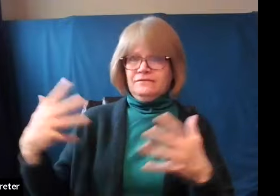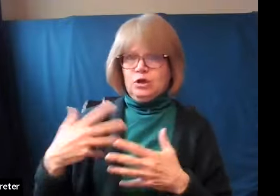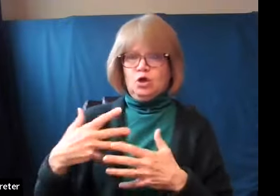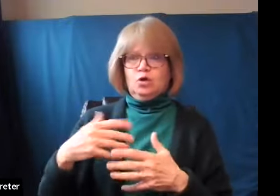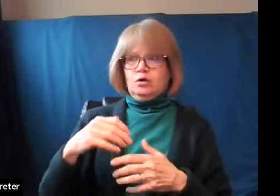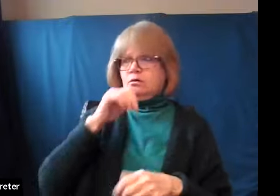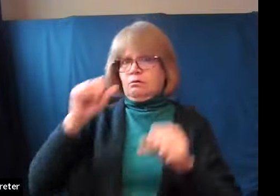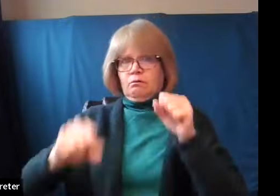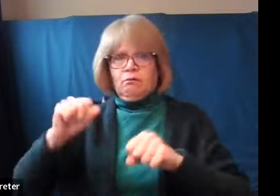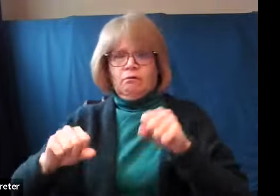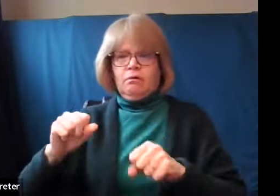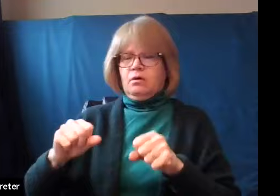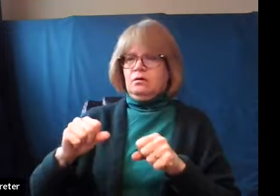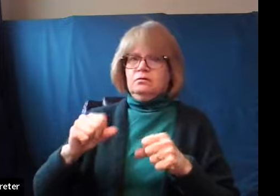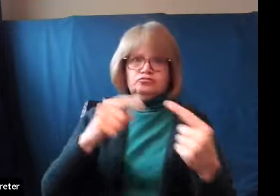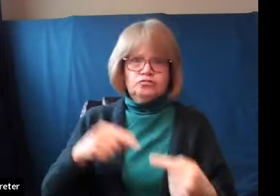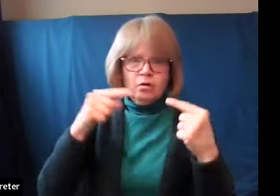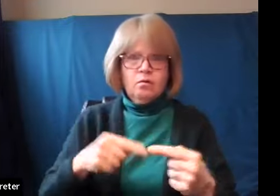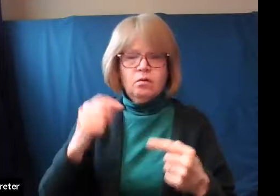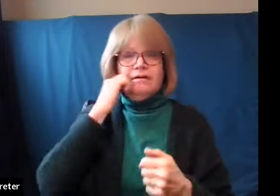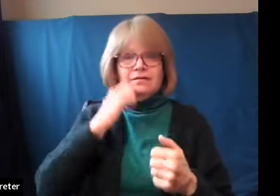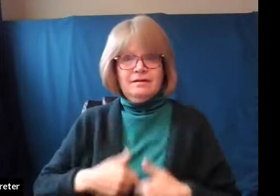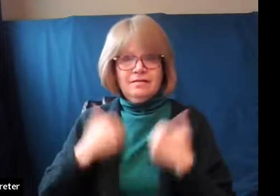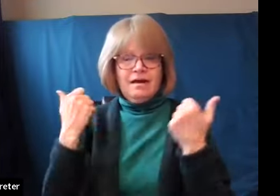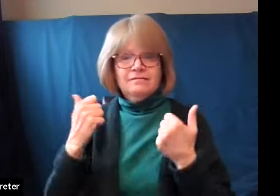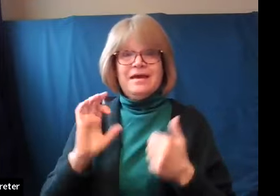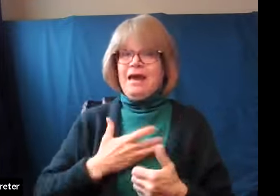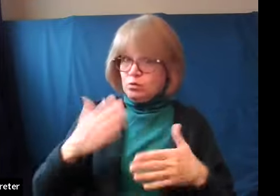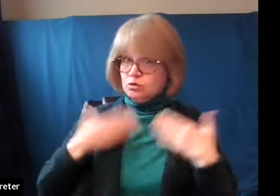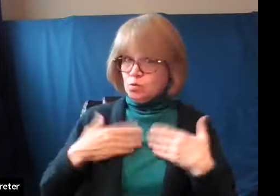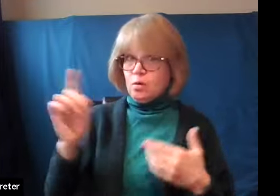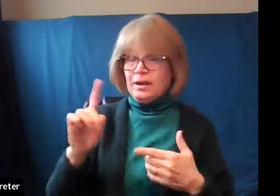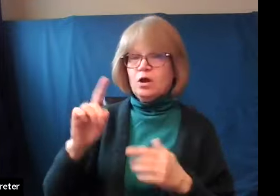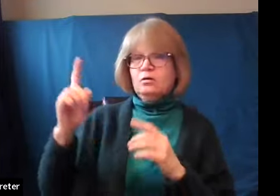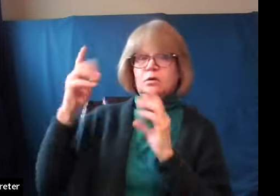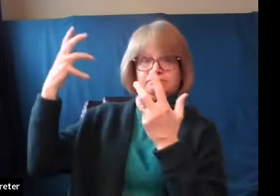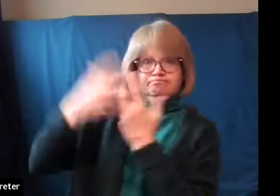and struggles of everyday life, where our ultimate joy is in you.